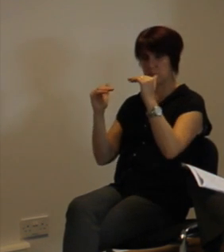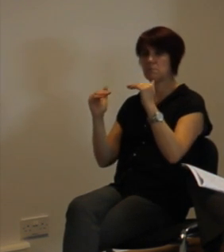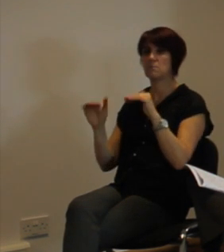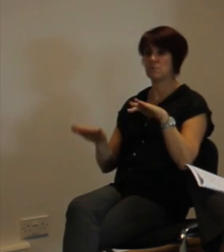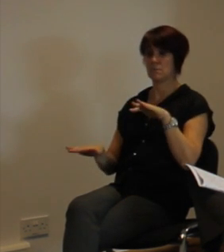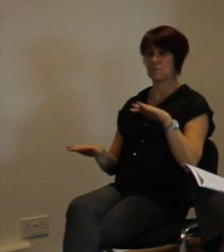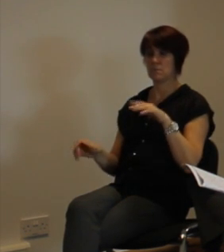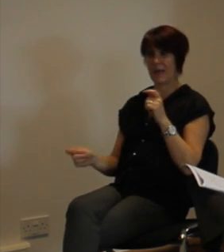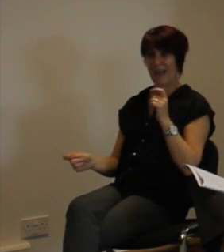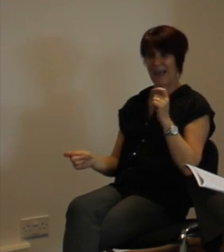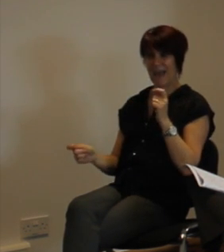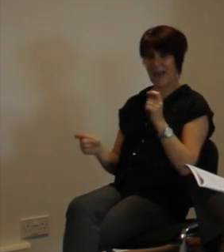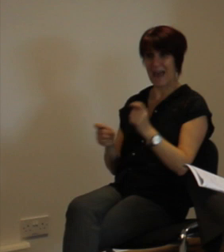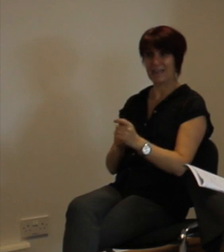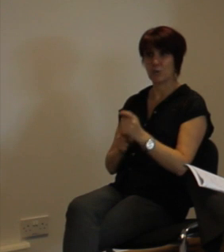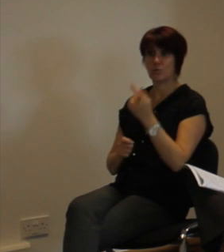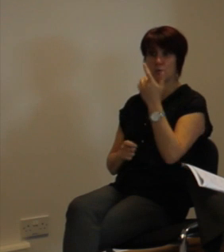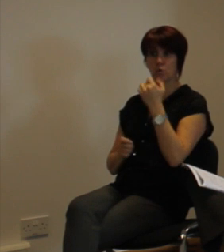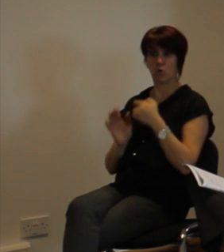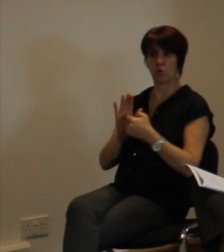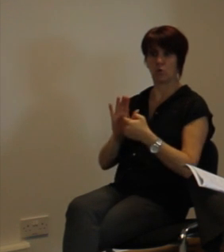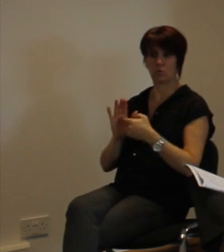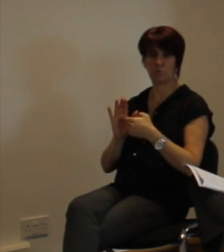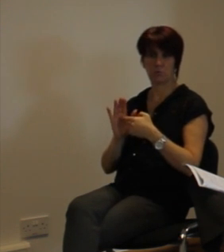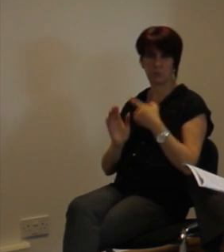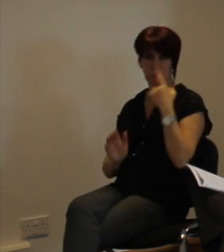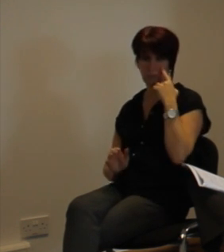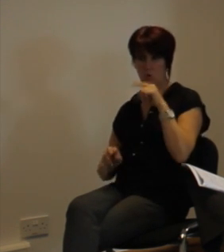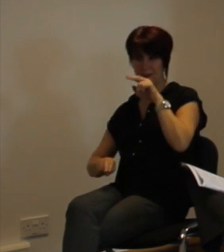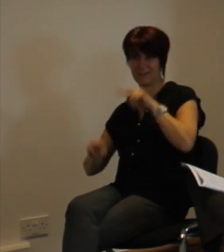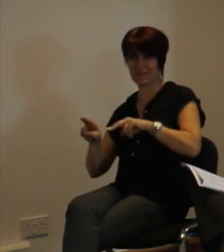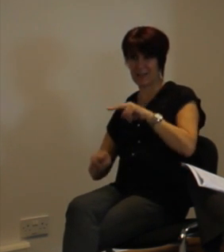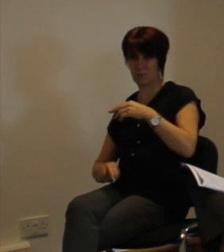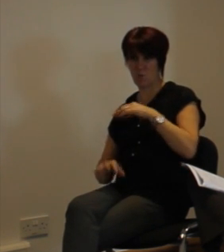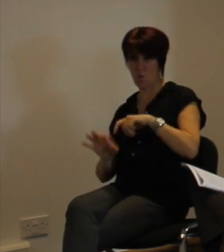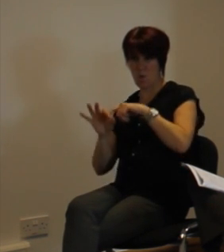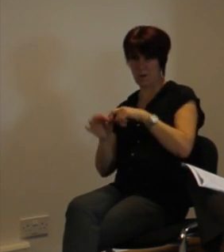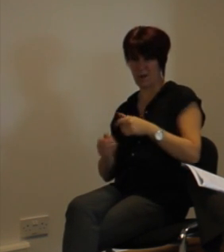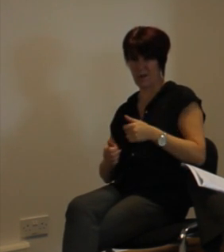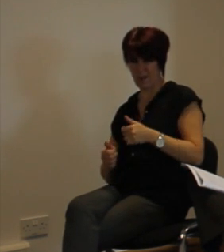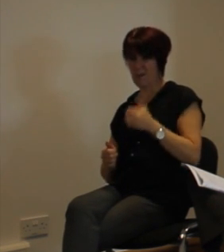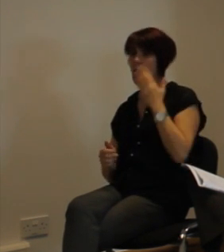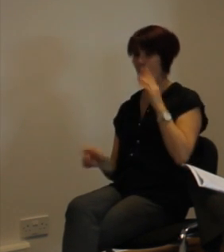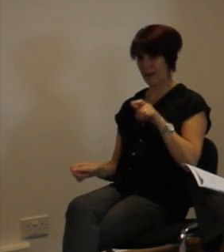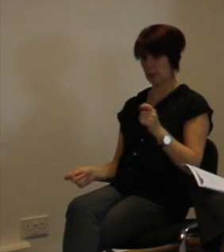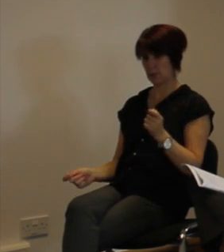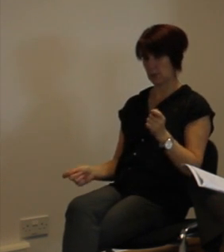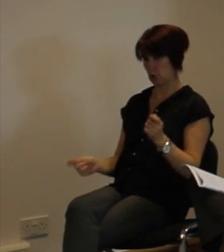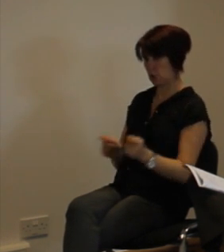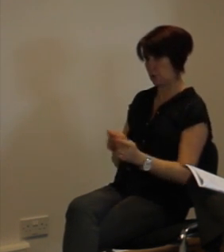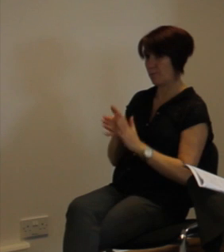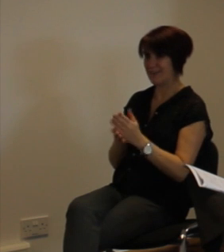Adjustments we make may present a risk to the quality of your assessment. When you make an adjustment, you're going to